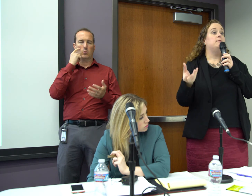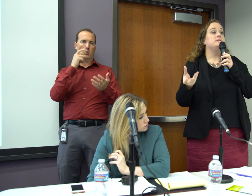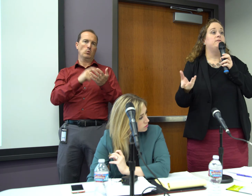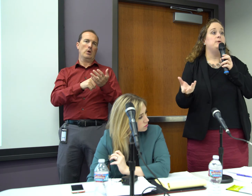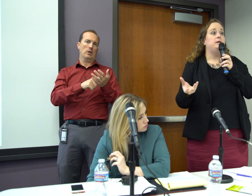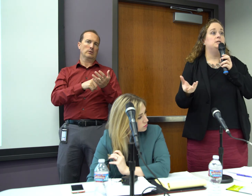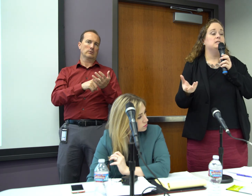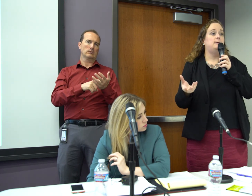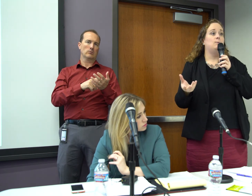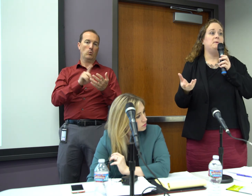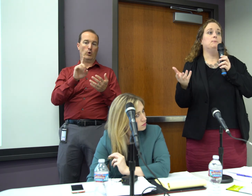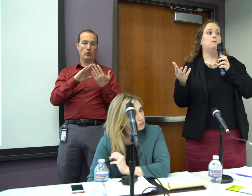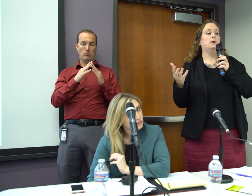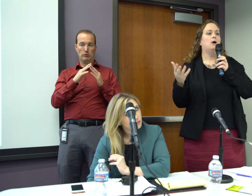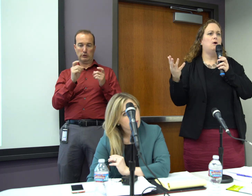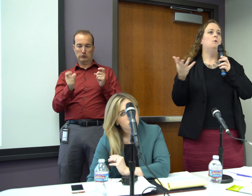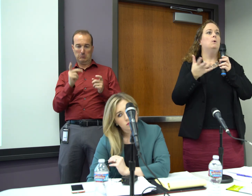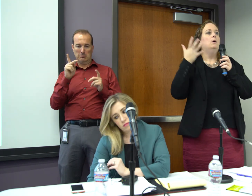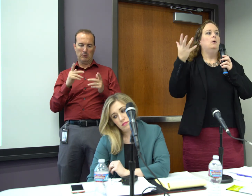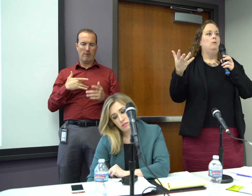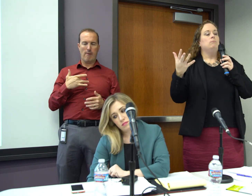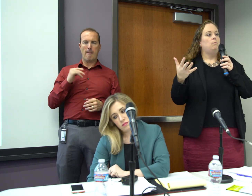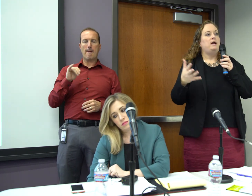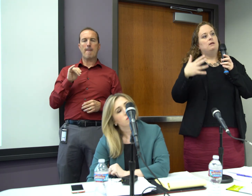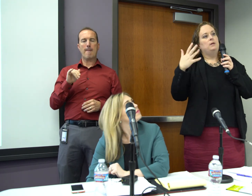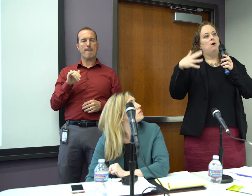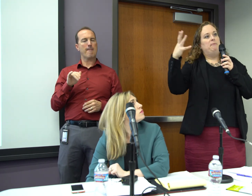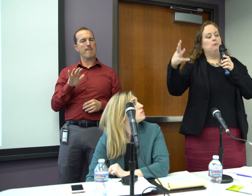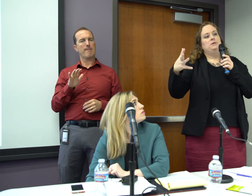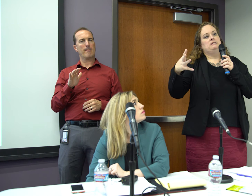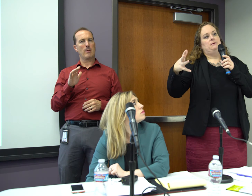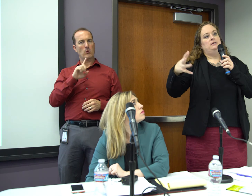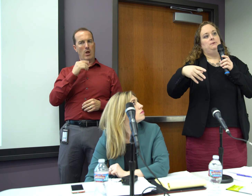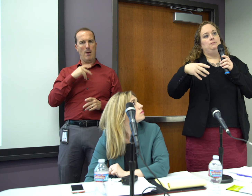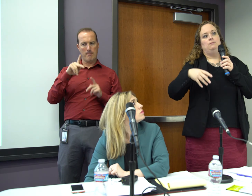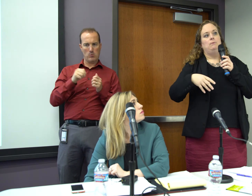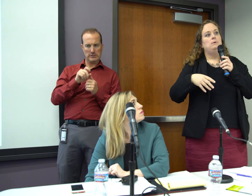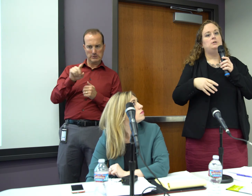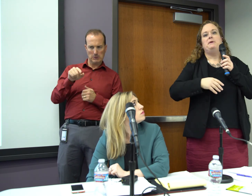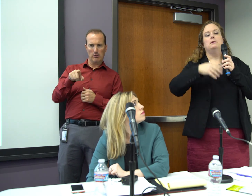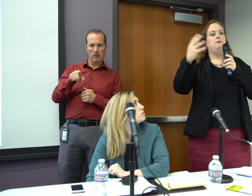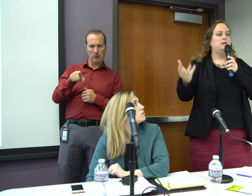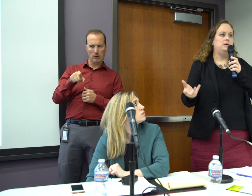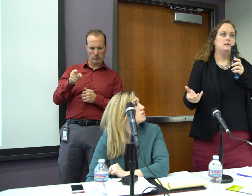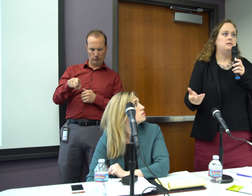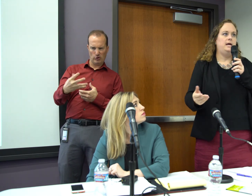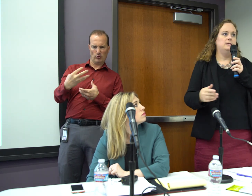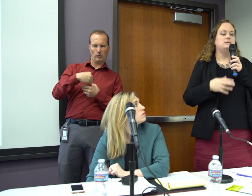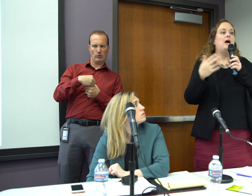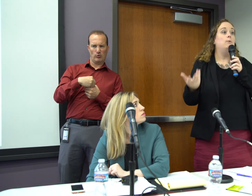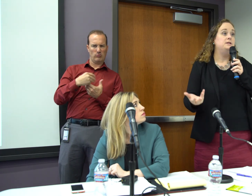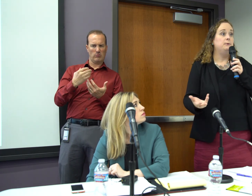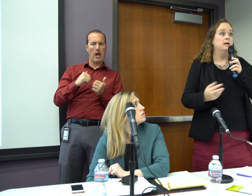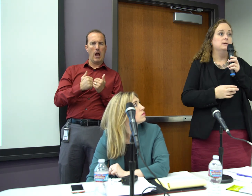recognizable periods of community adjustment where people are like, oh, wait, there really are people with disabilities who should be included in this,